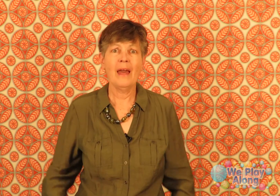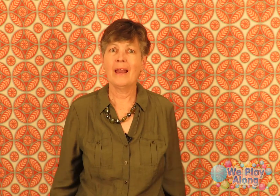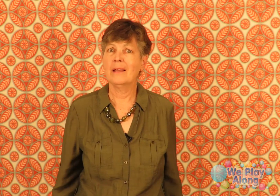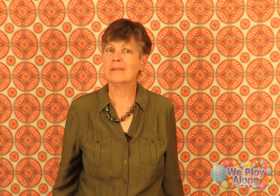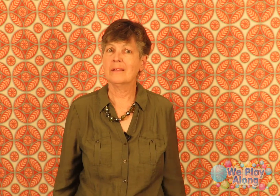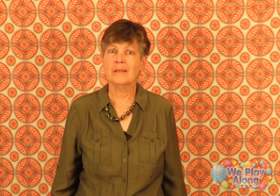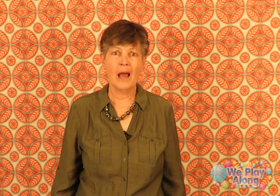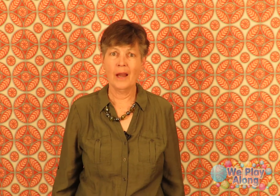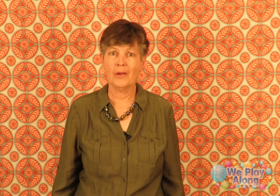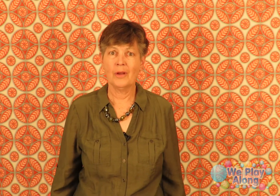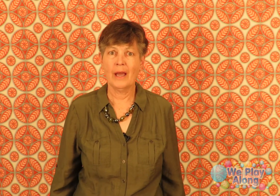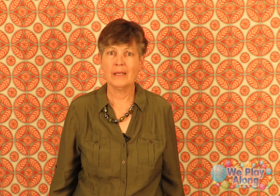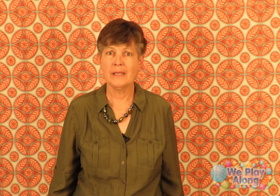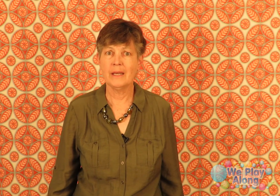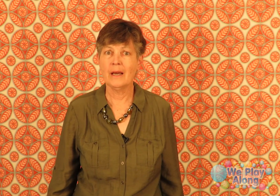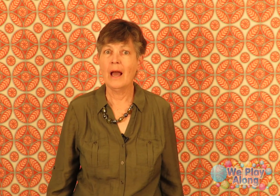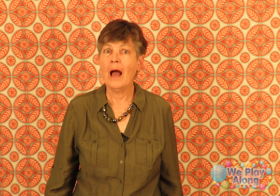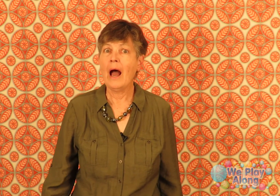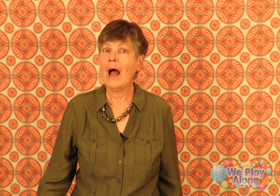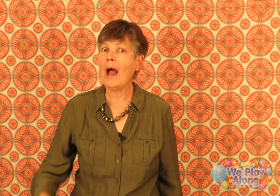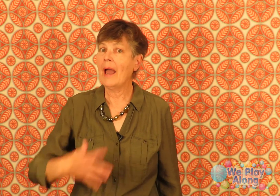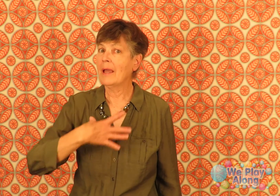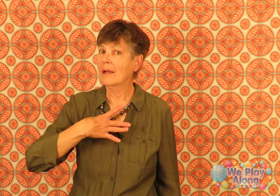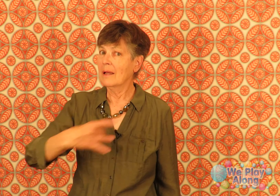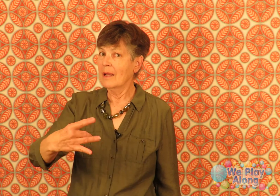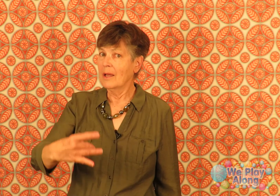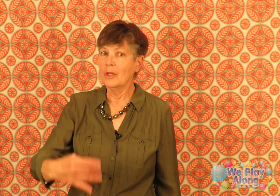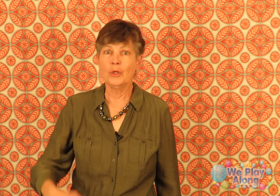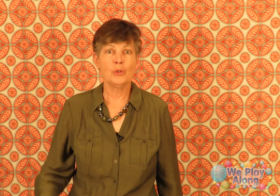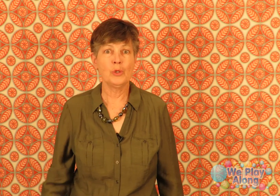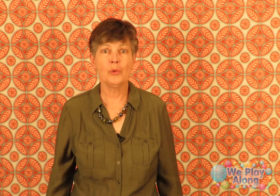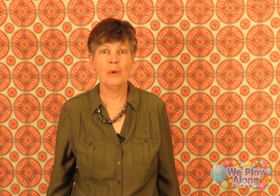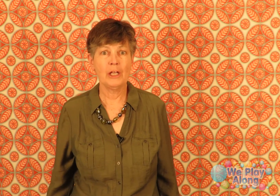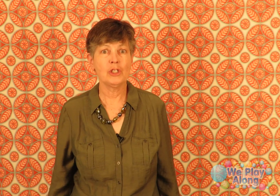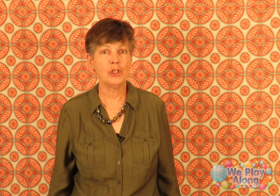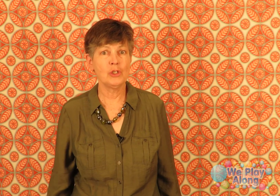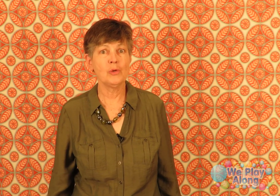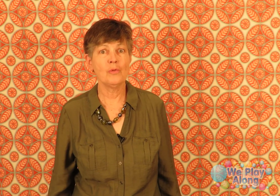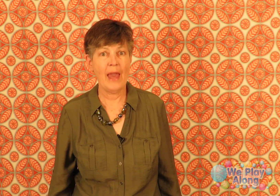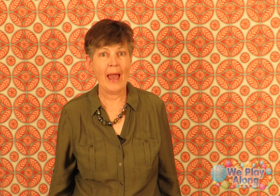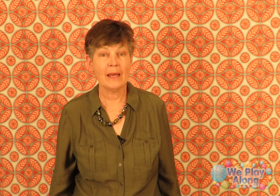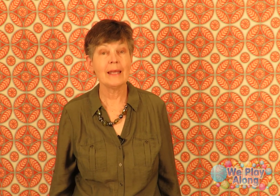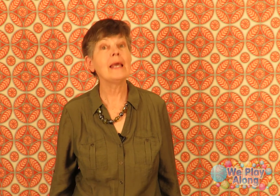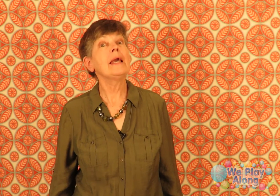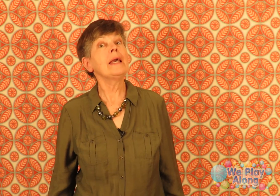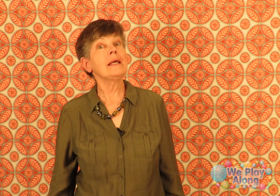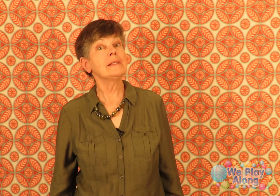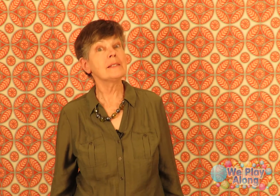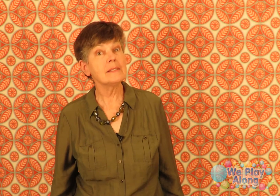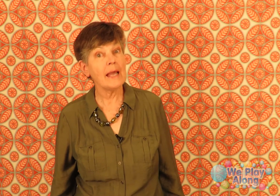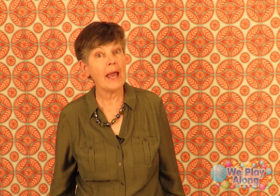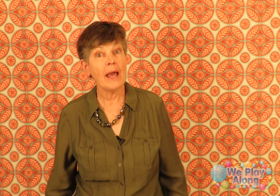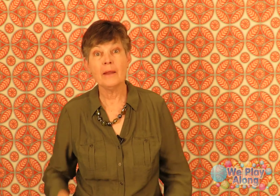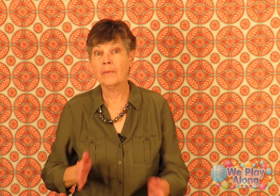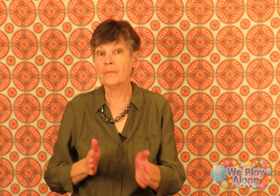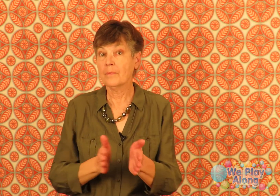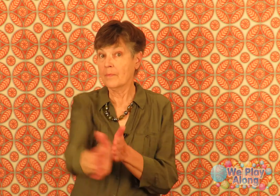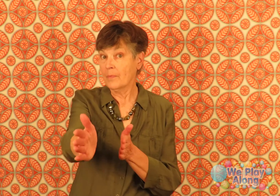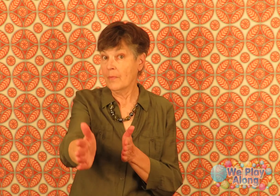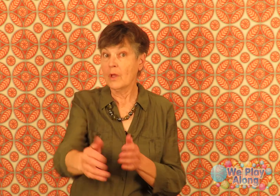that is not a good idea. I you too much to do that. Instead,